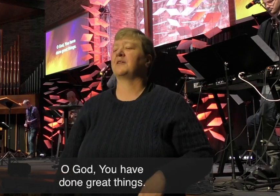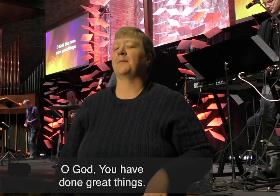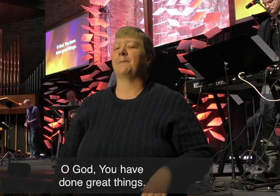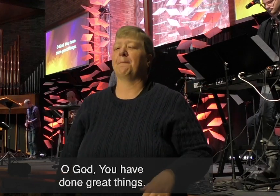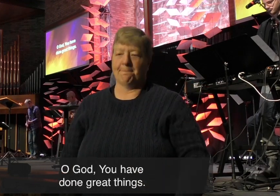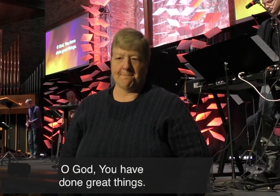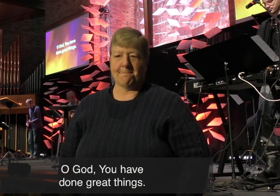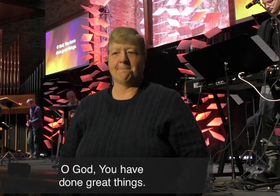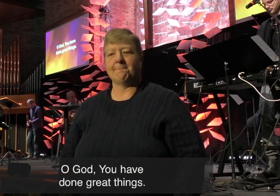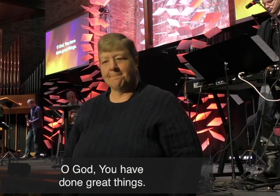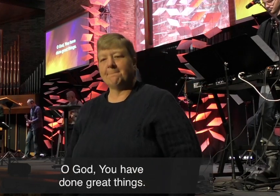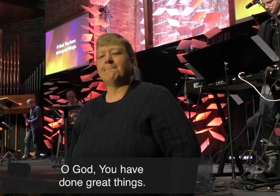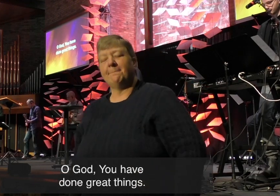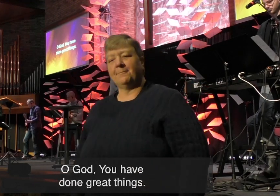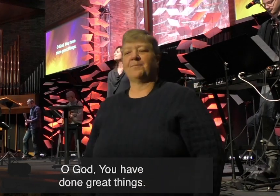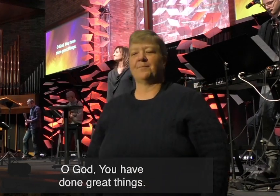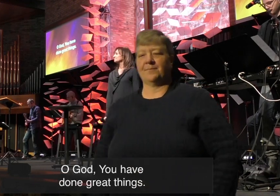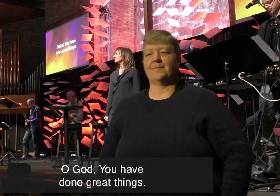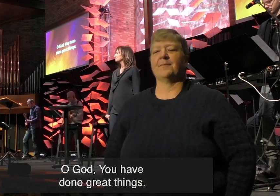things.